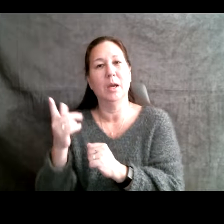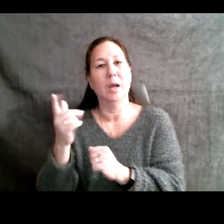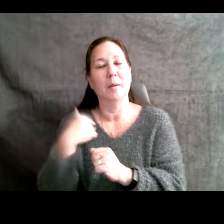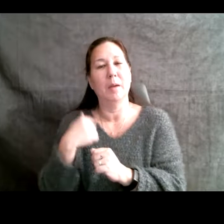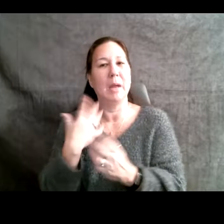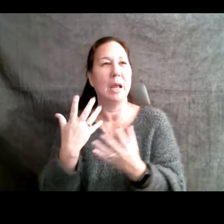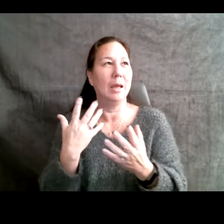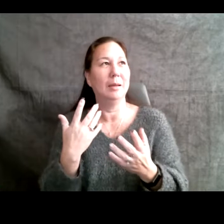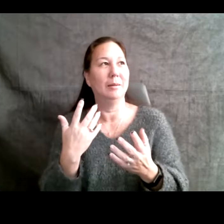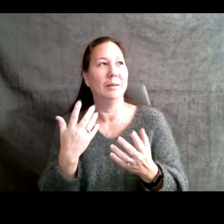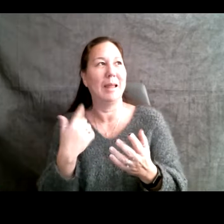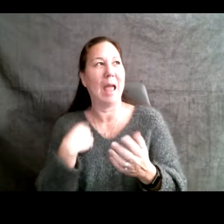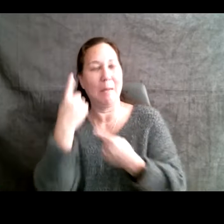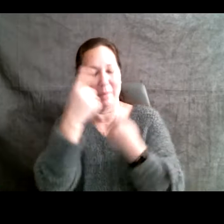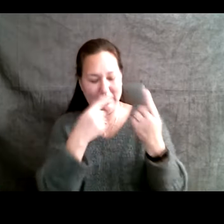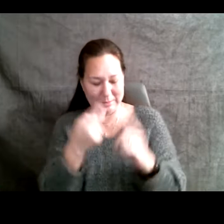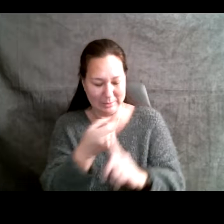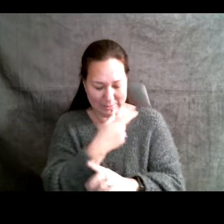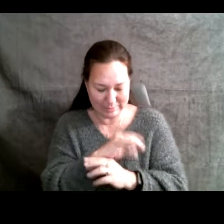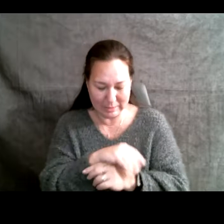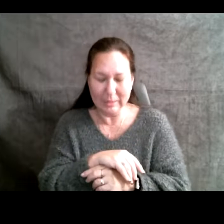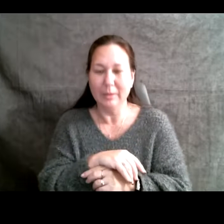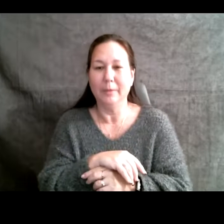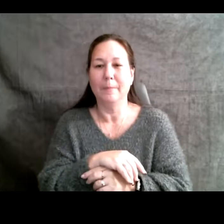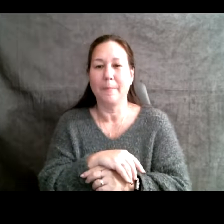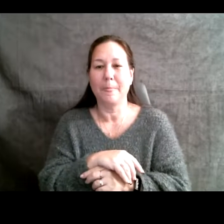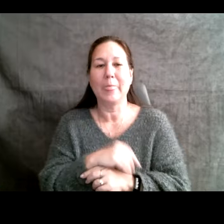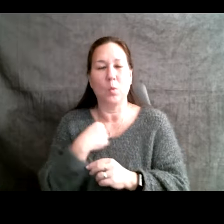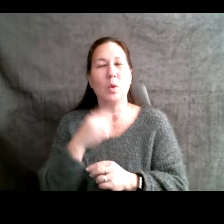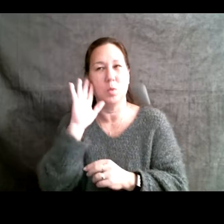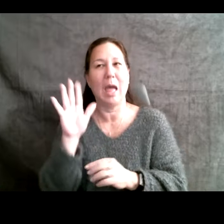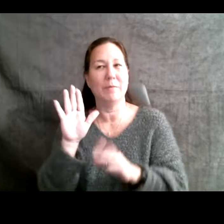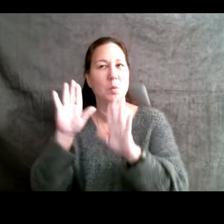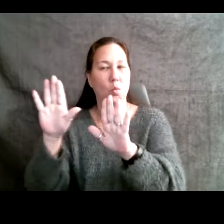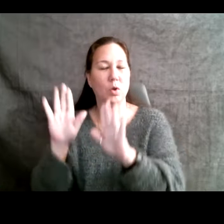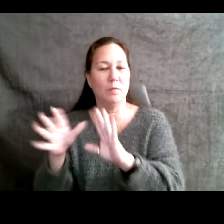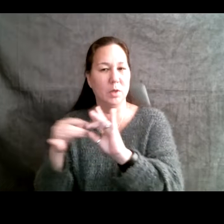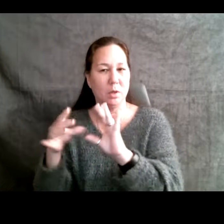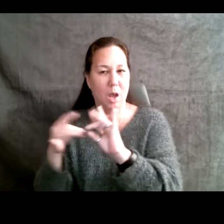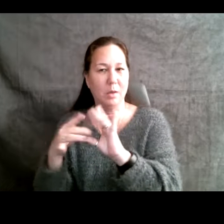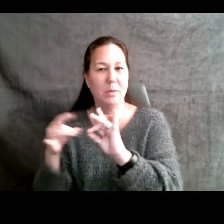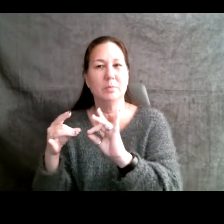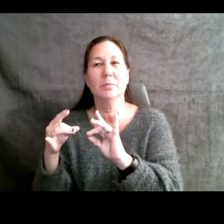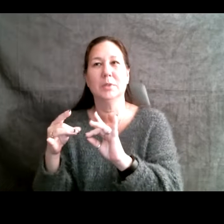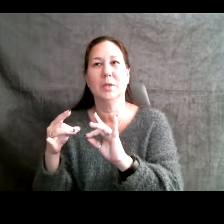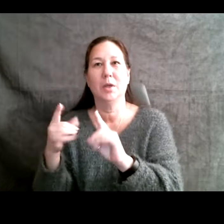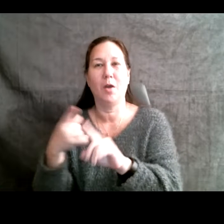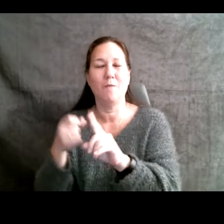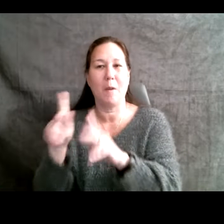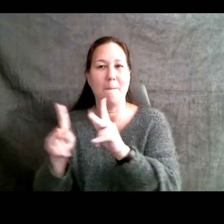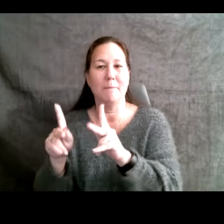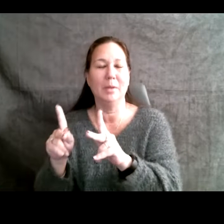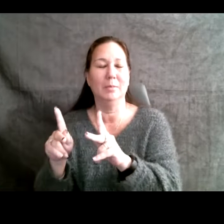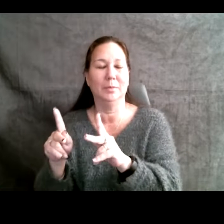great comments from folks who are watching on this topic. But I'm wondering too, what would be the best way for